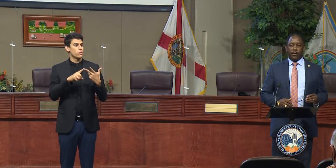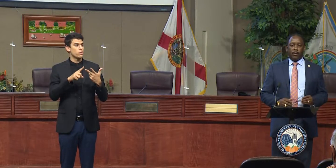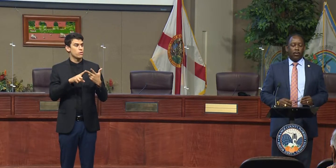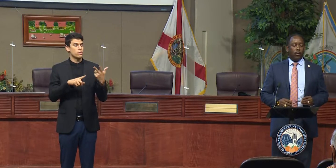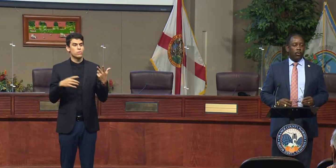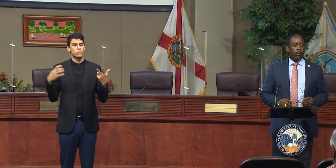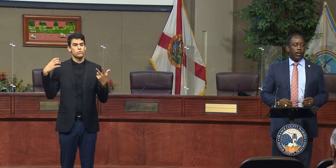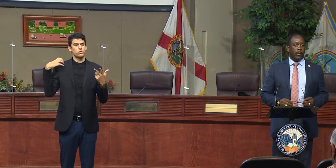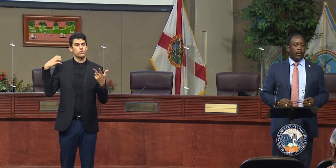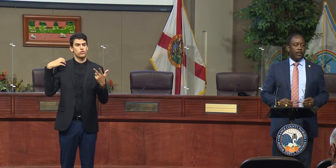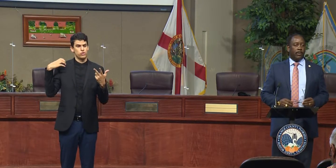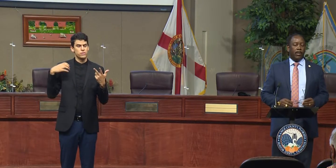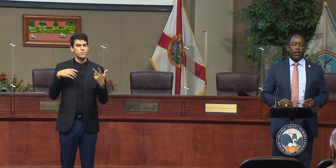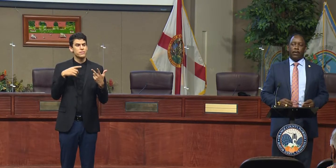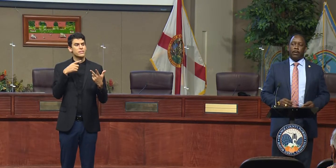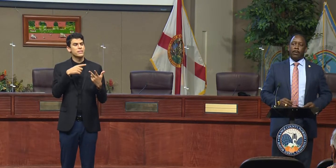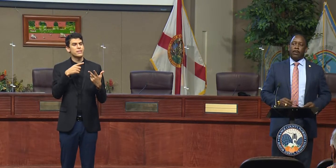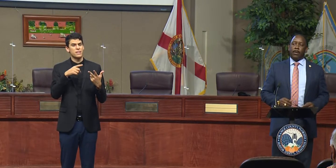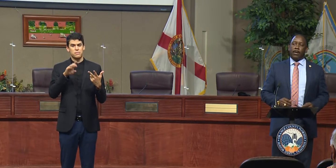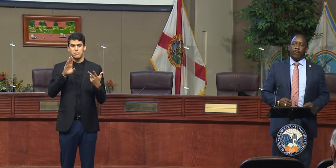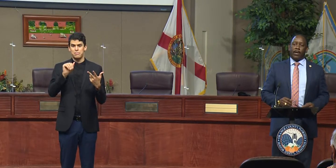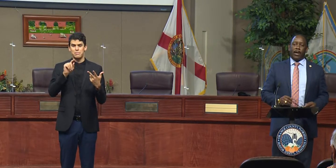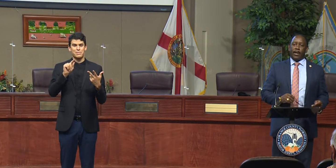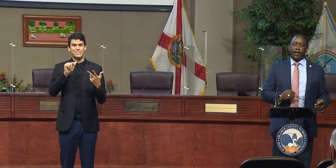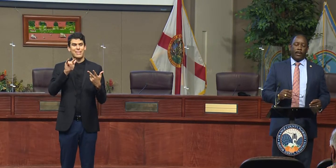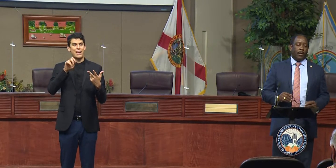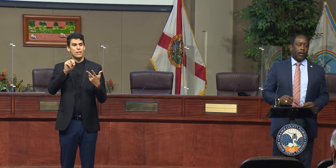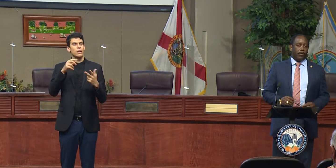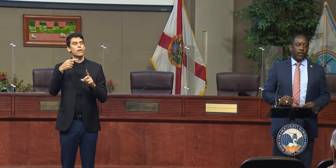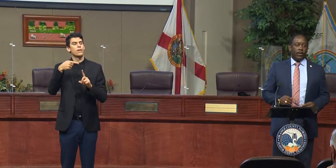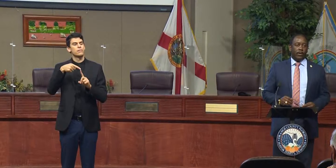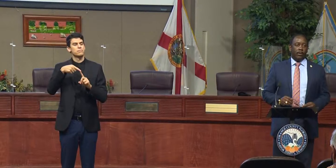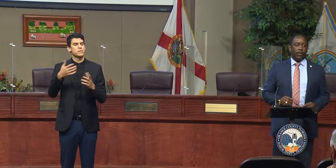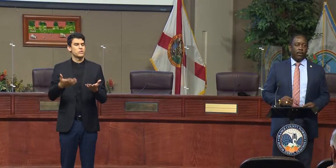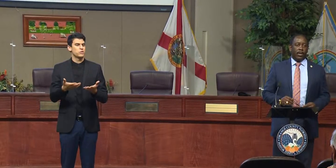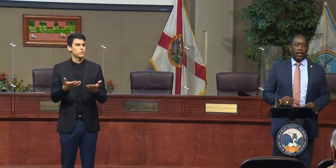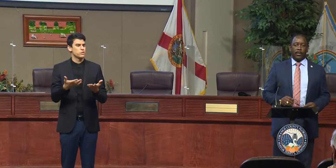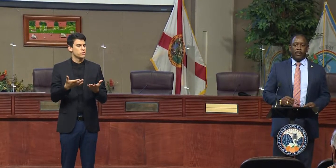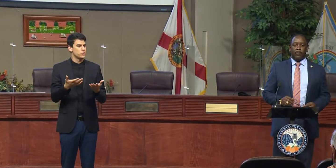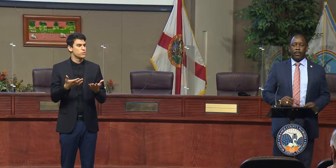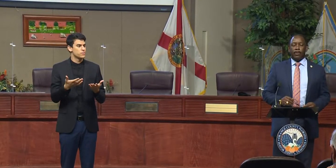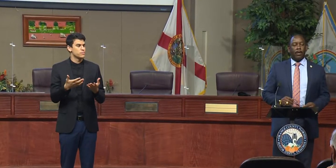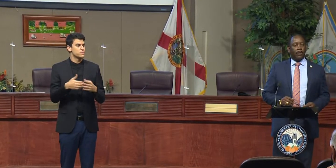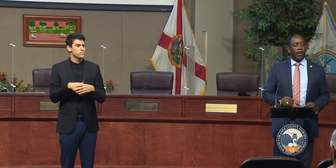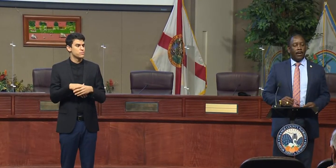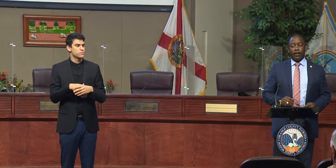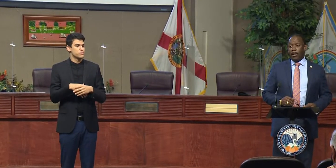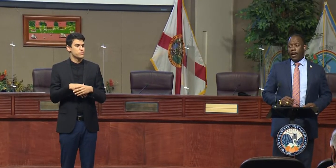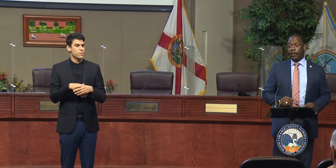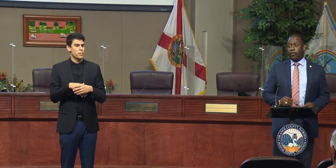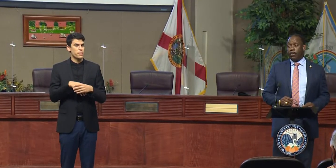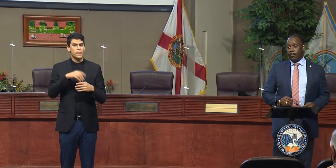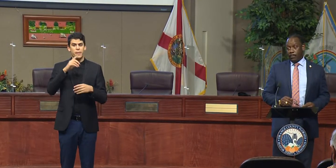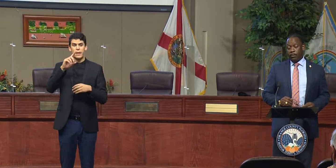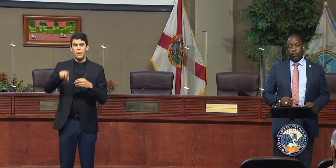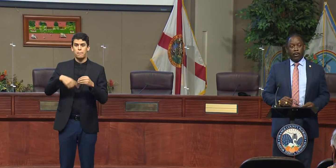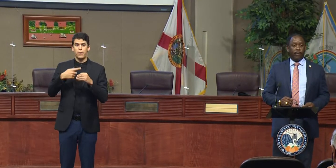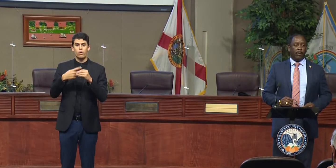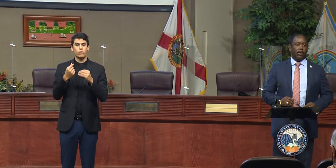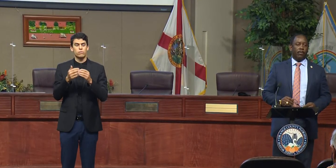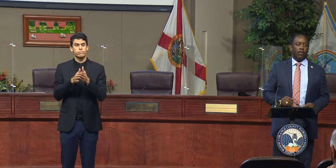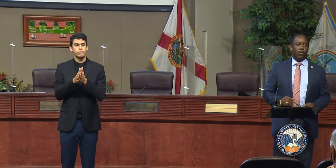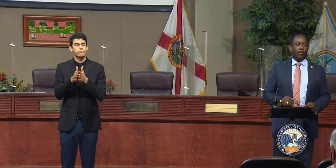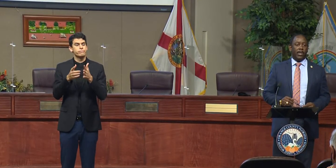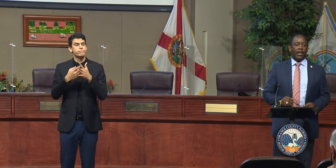Chief Eason, who is here regarding the initiative we talked about at the last press